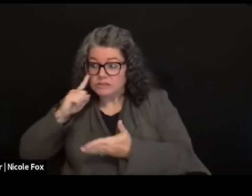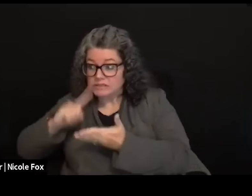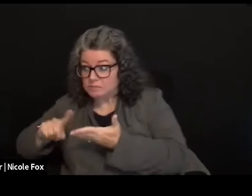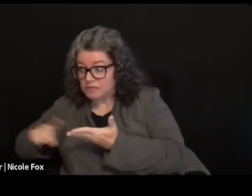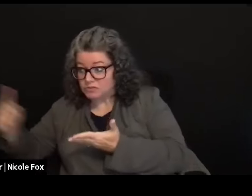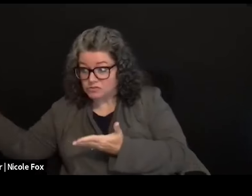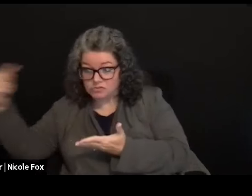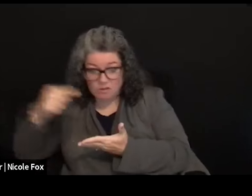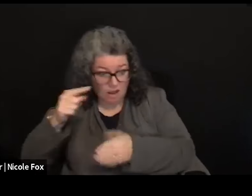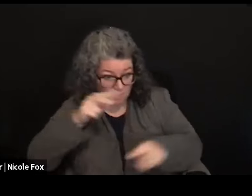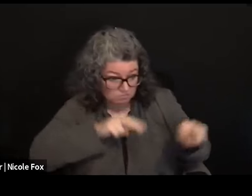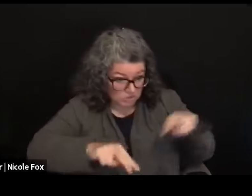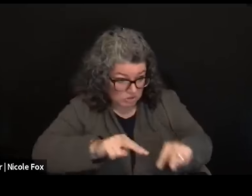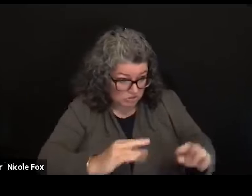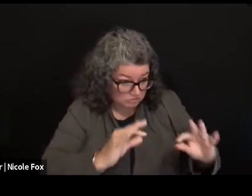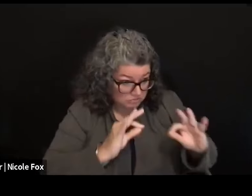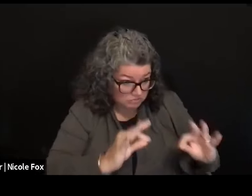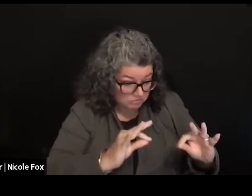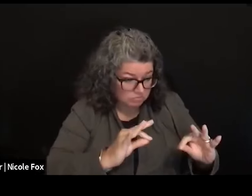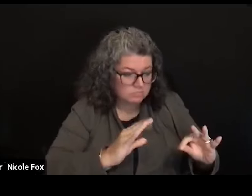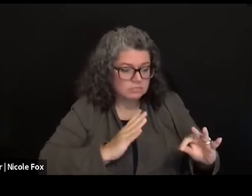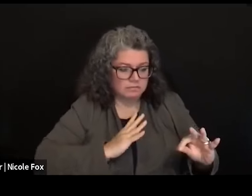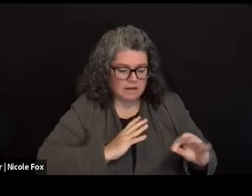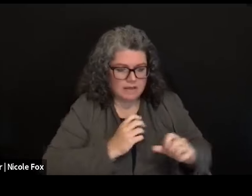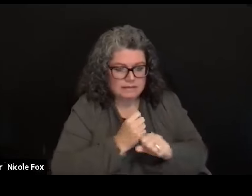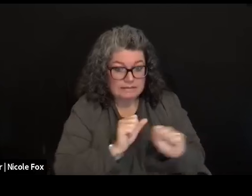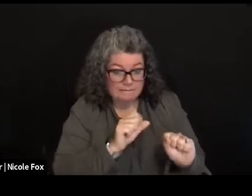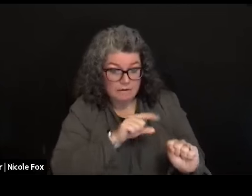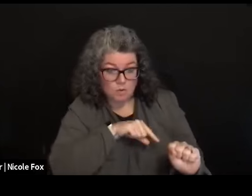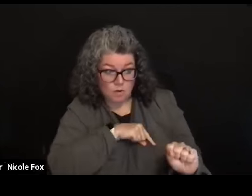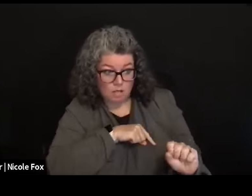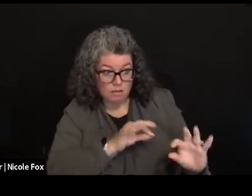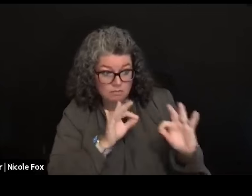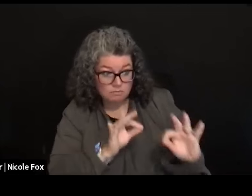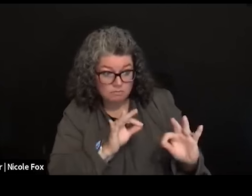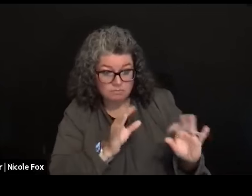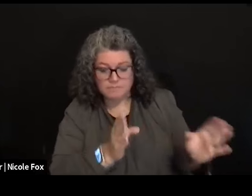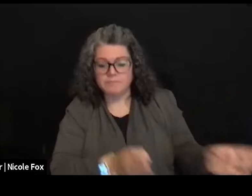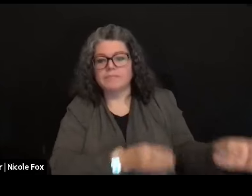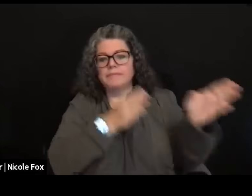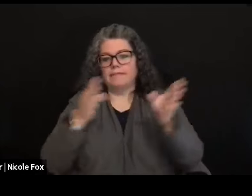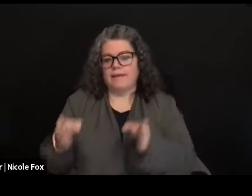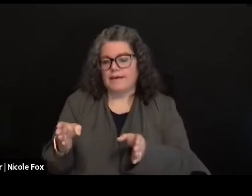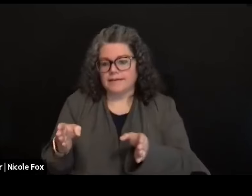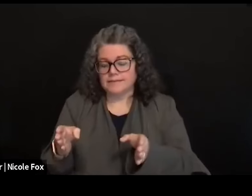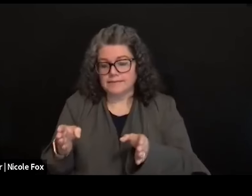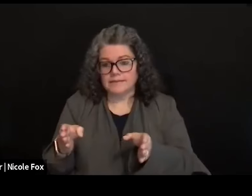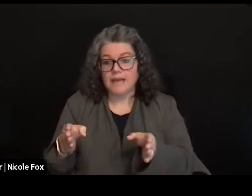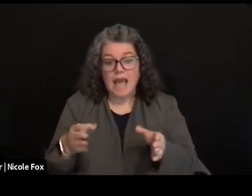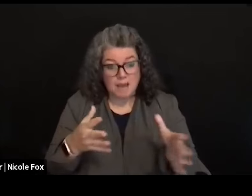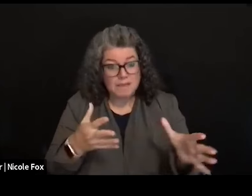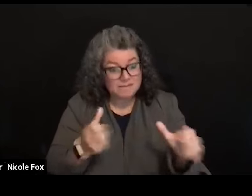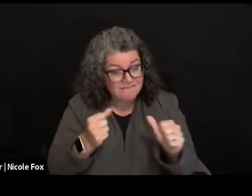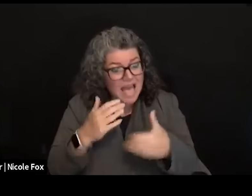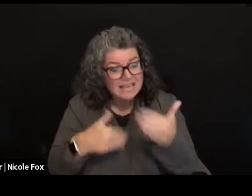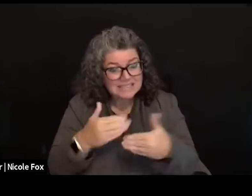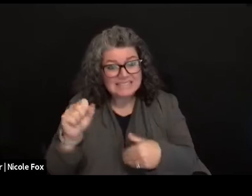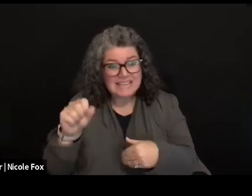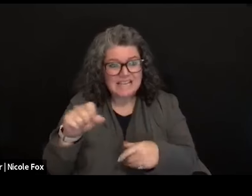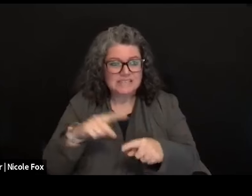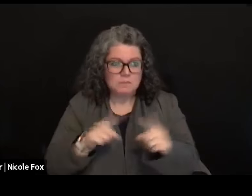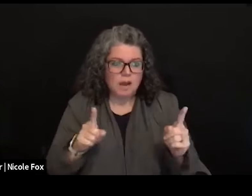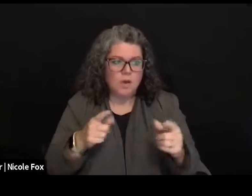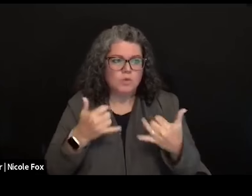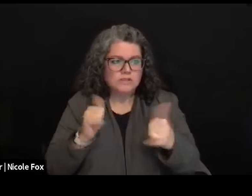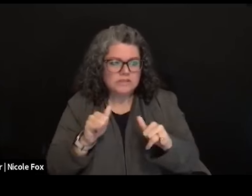site that this work is meeting our safety and quality standards. So as fast as it's moving, I want to assure the public this is being done the way